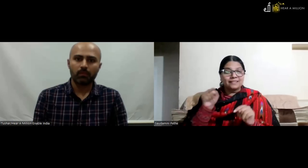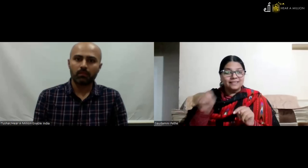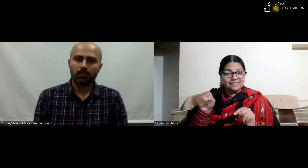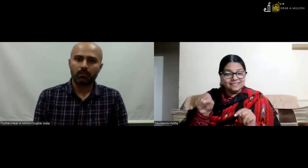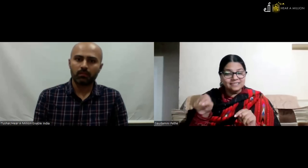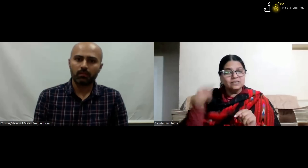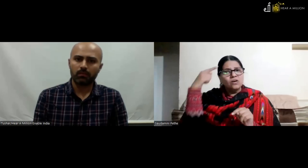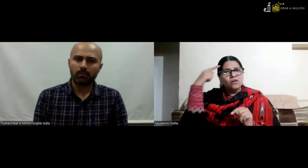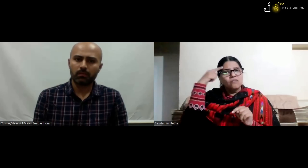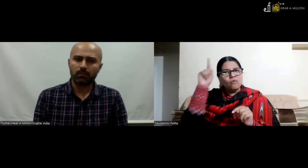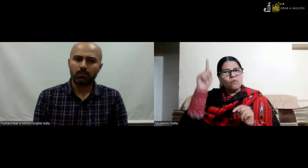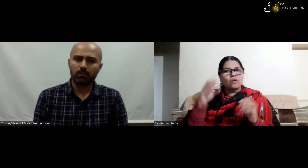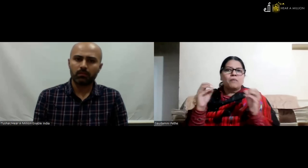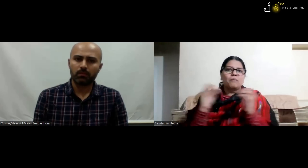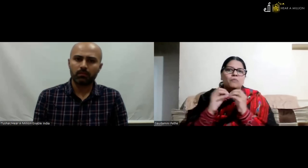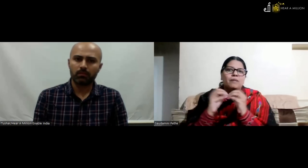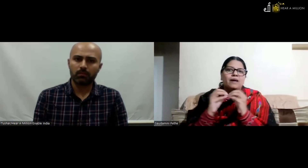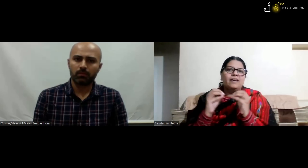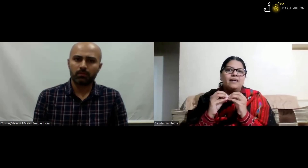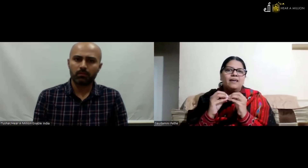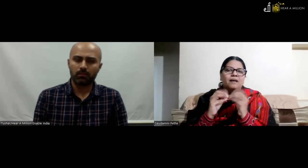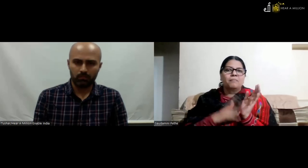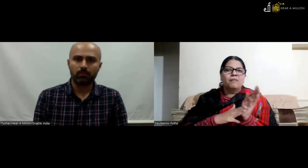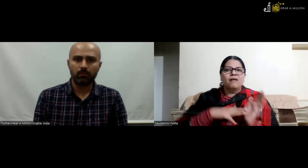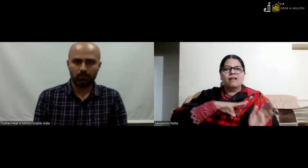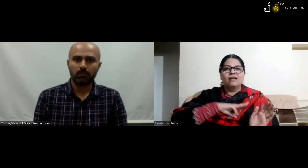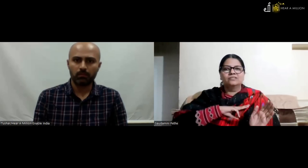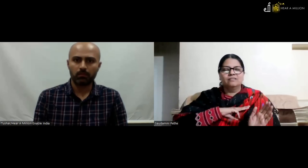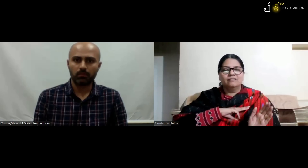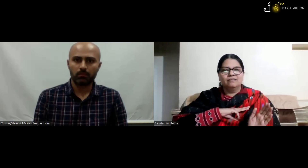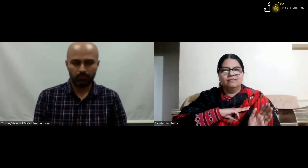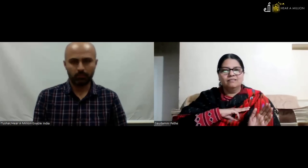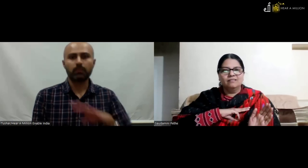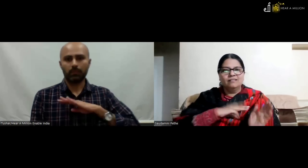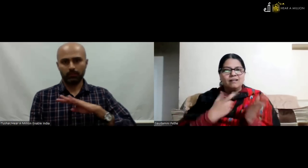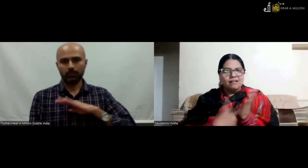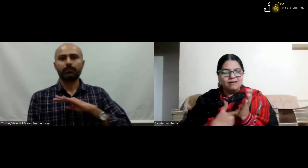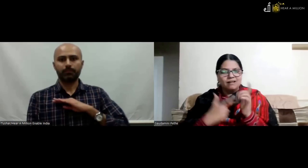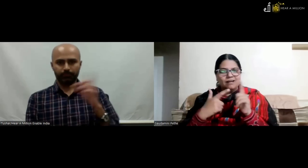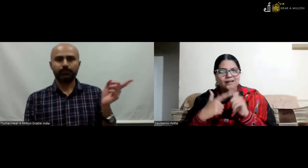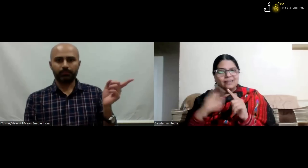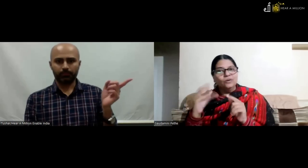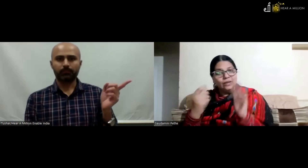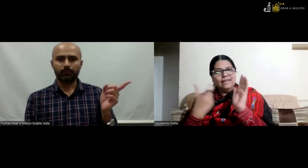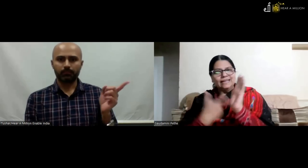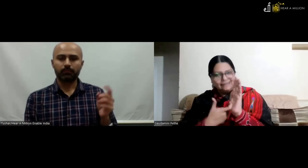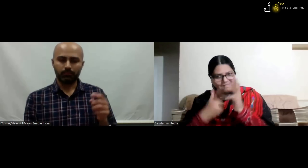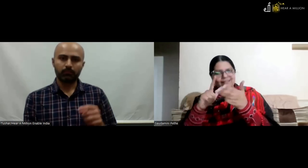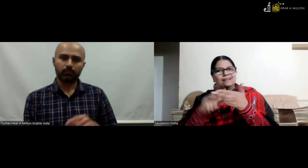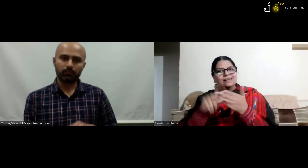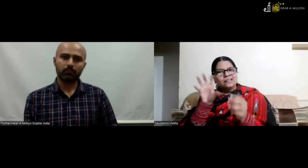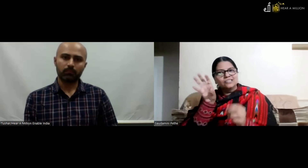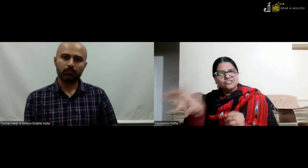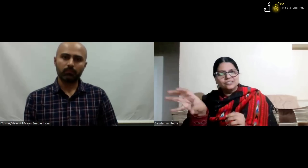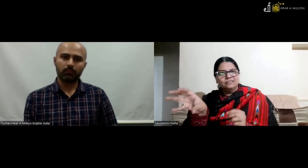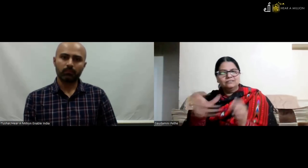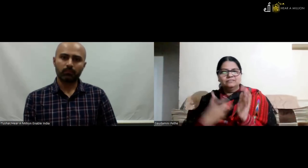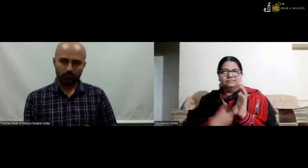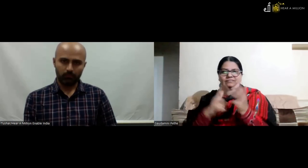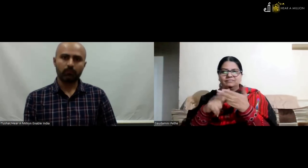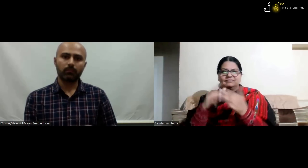visual things, not on the auditory part. So in Maharashtra, in Mumbai, there is